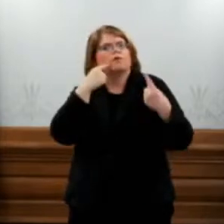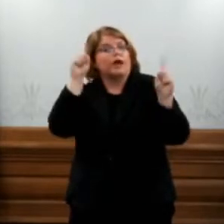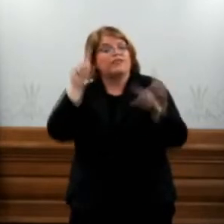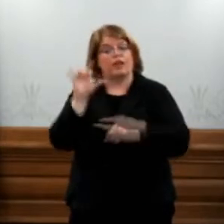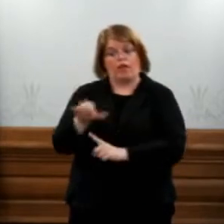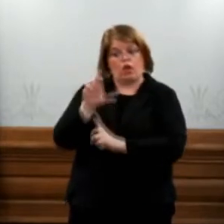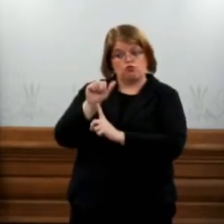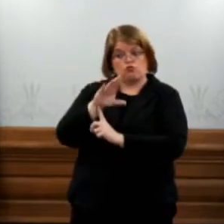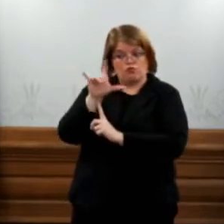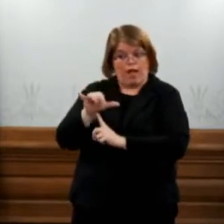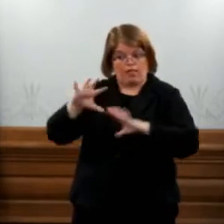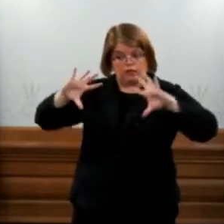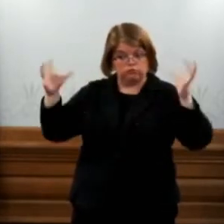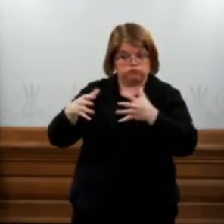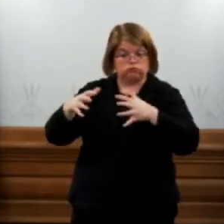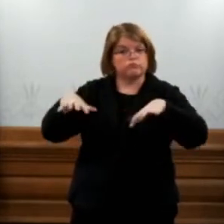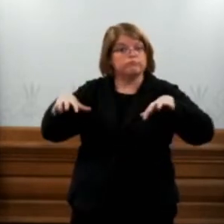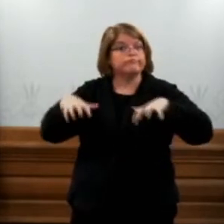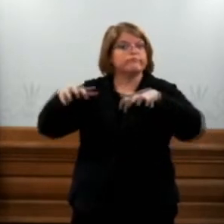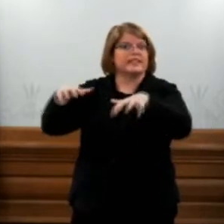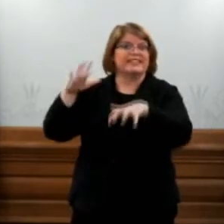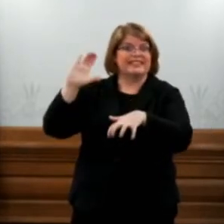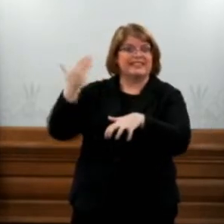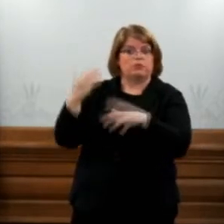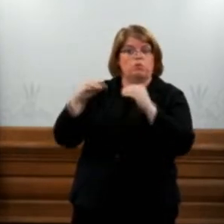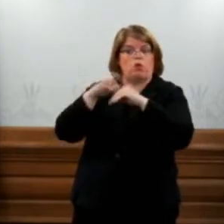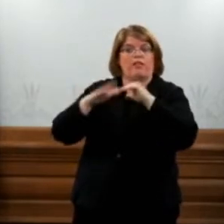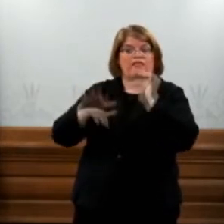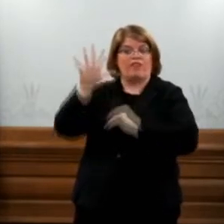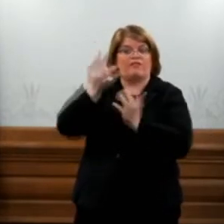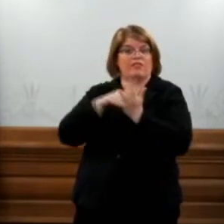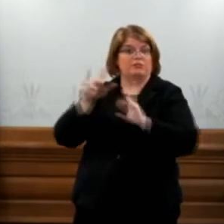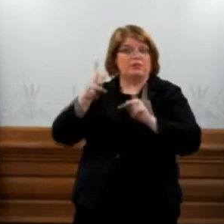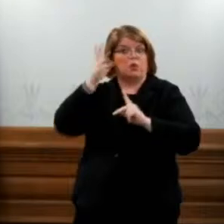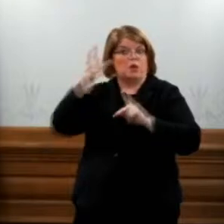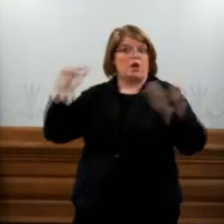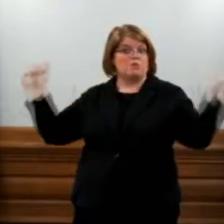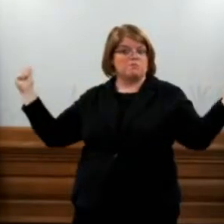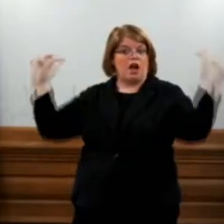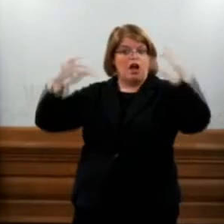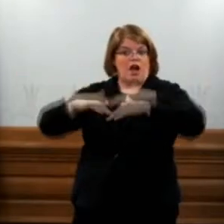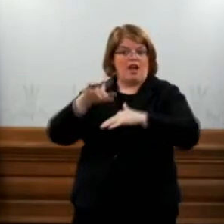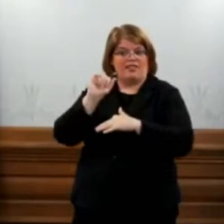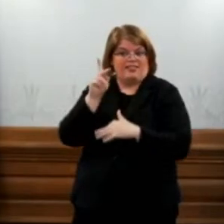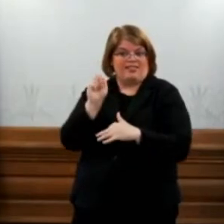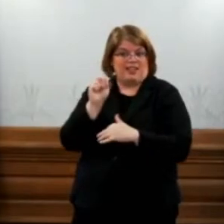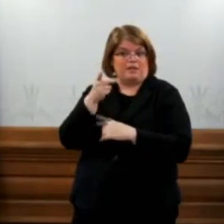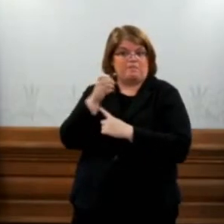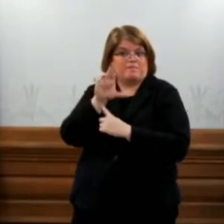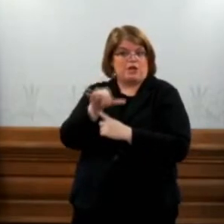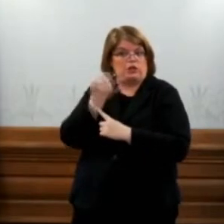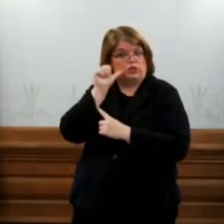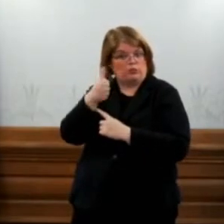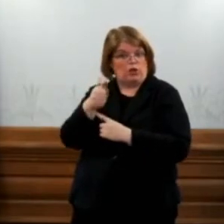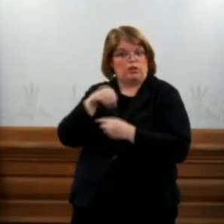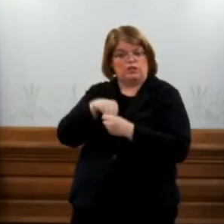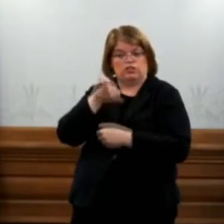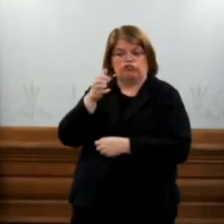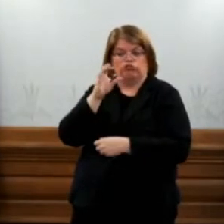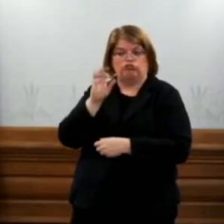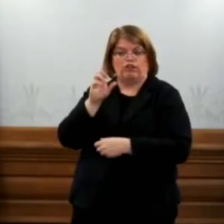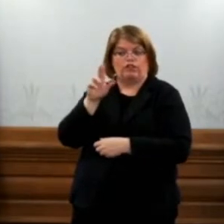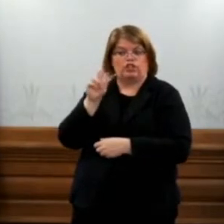that I just commented on, greater than 5,000 people at Lake Perry in Jefferson County, begin tomorrow. I believe we can anticipate